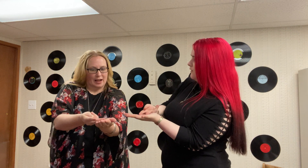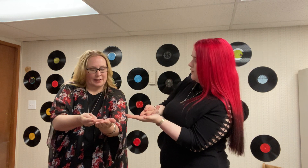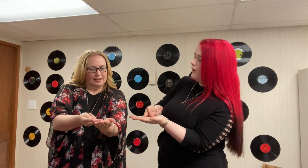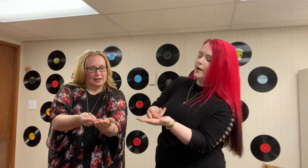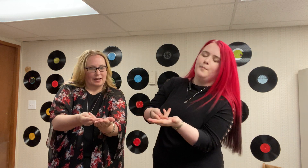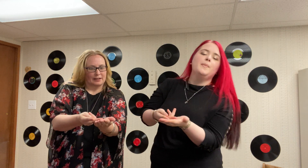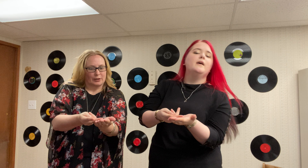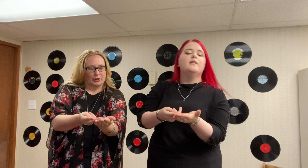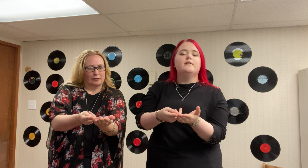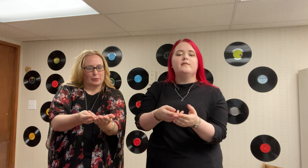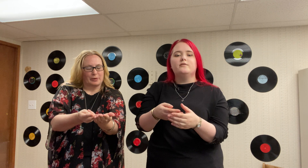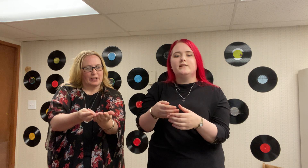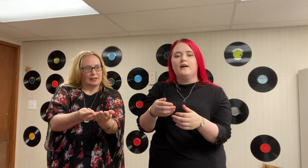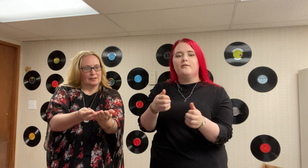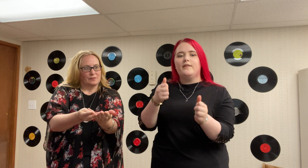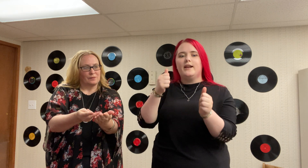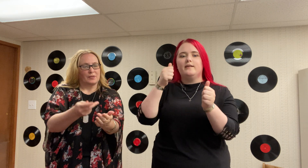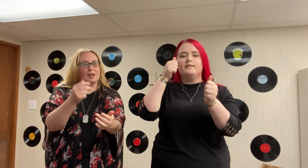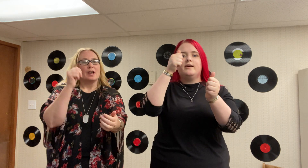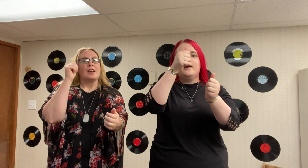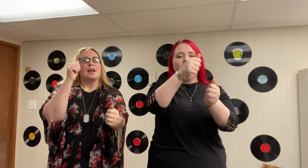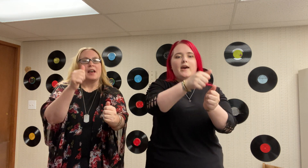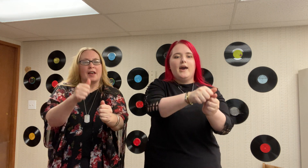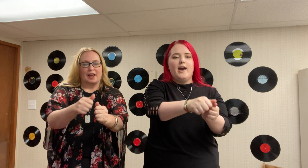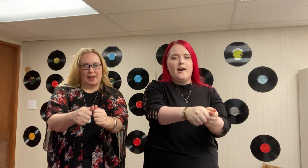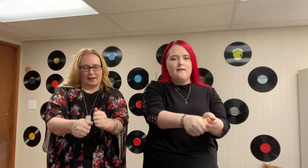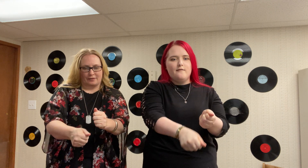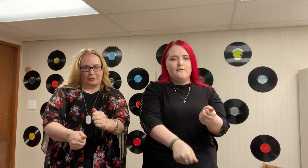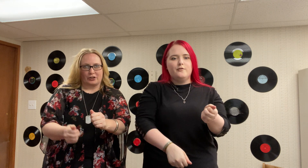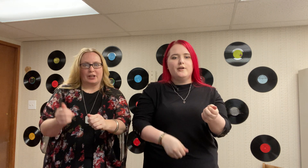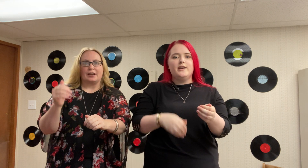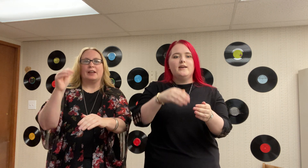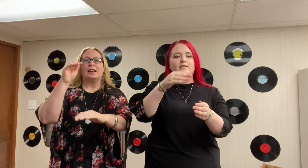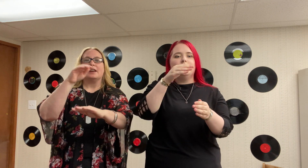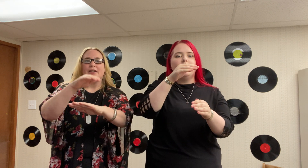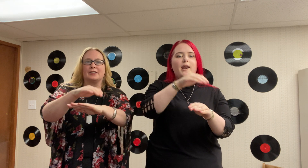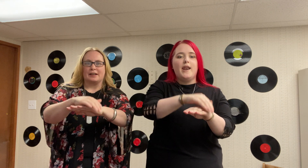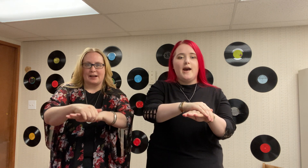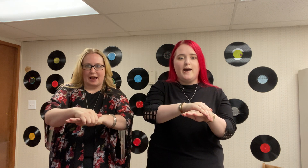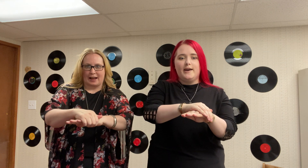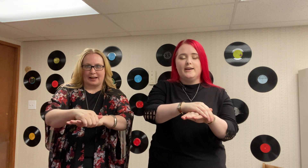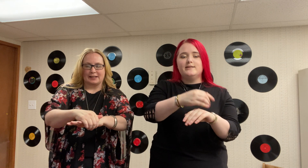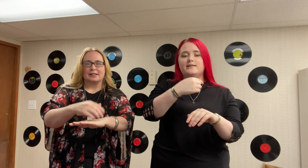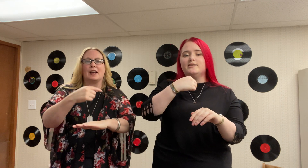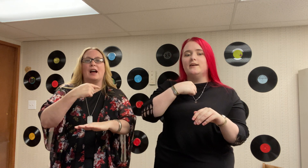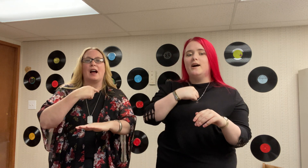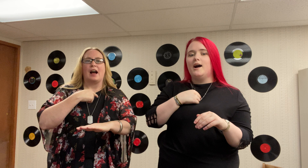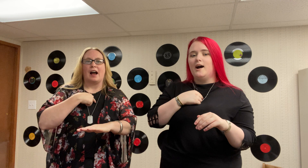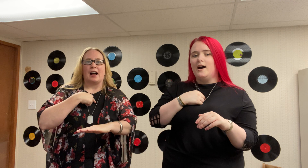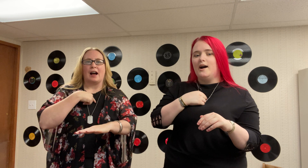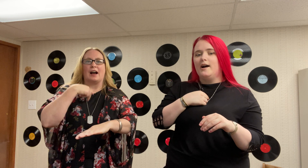Okay. Yeah. Can we go from So the beginning? together that is every night